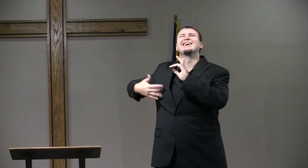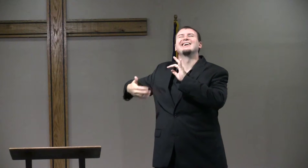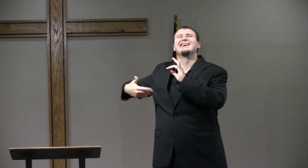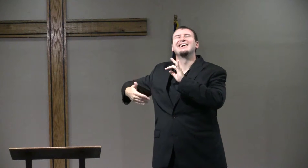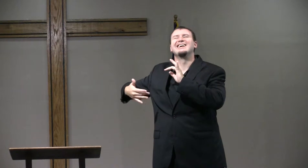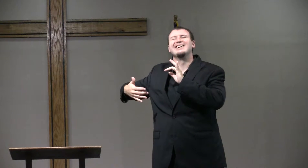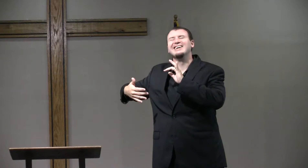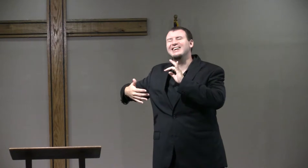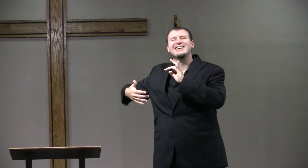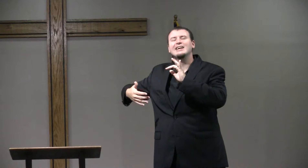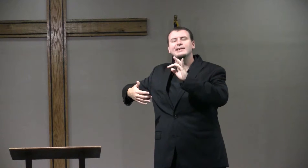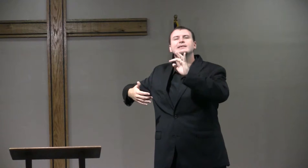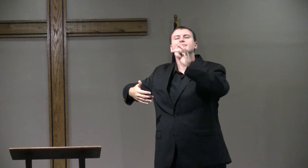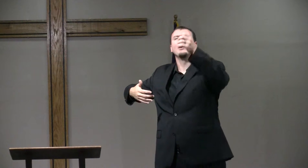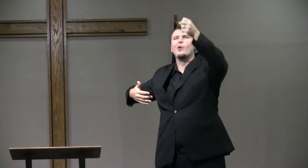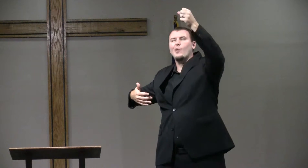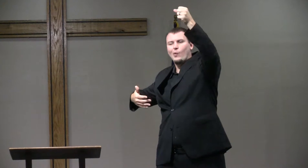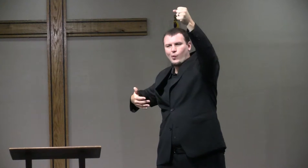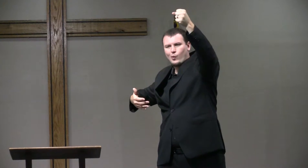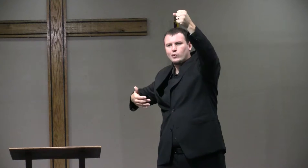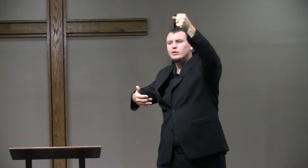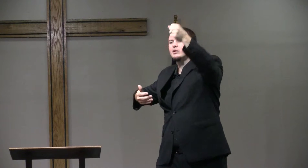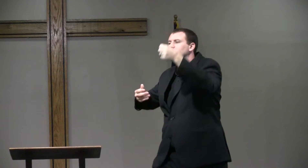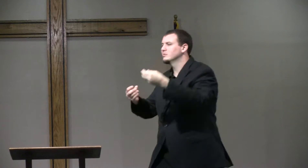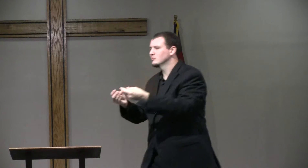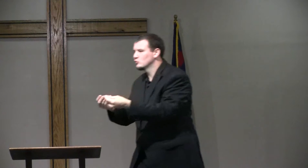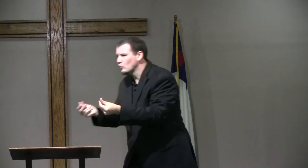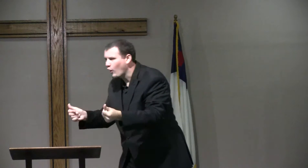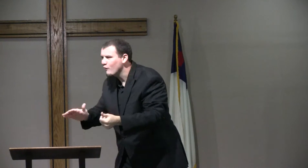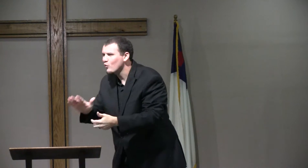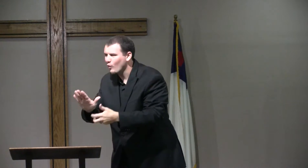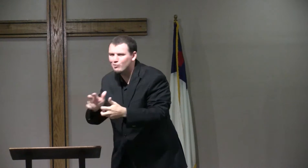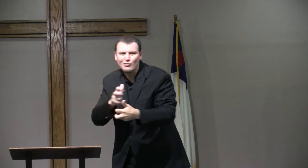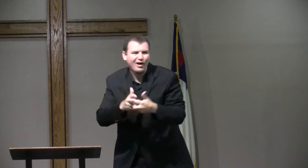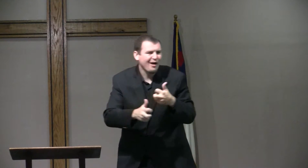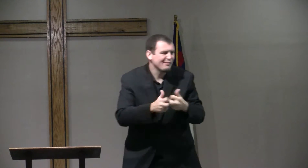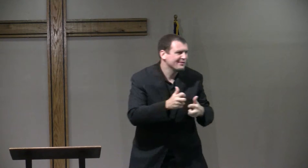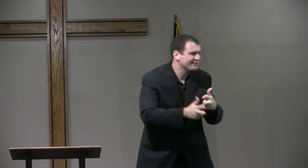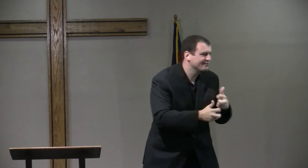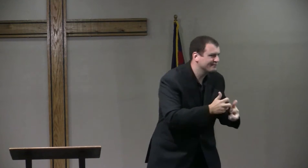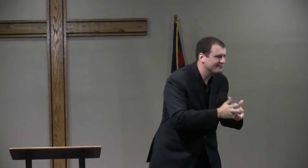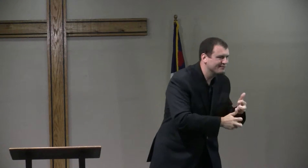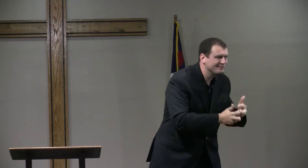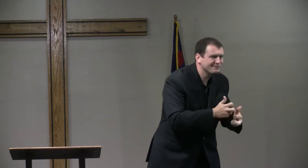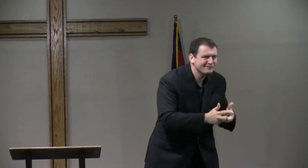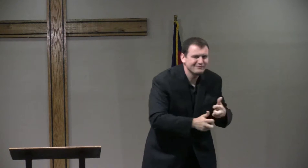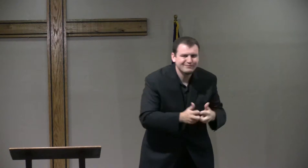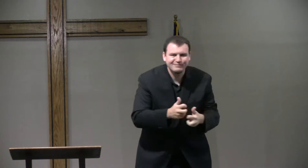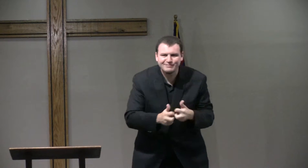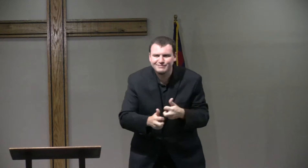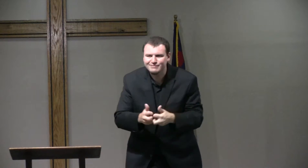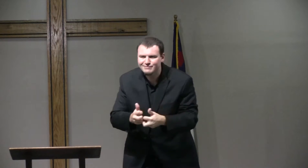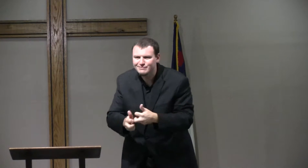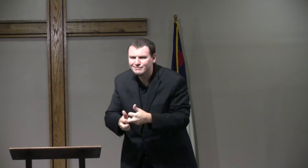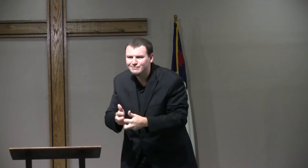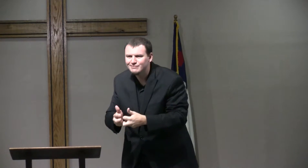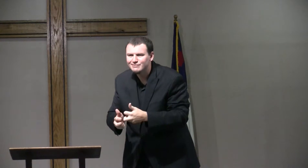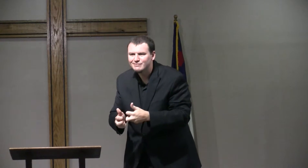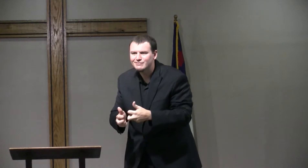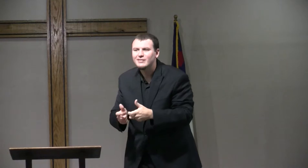in the back of our mind that continues to build up, we need to solve that first so we